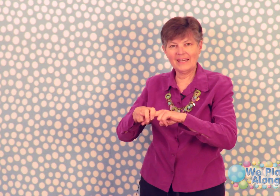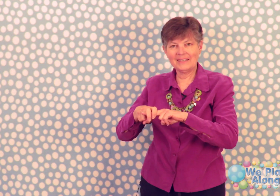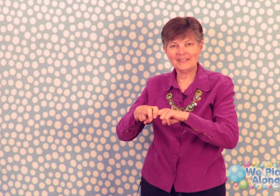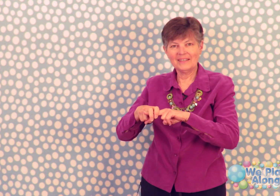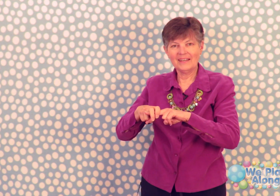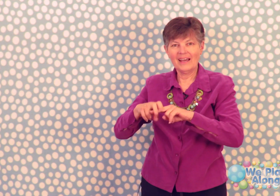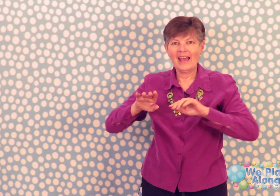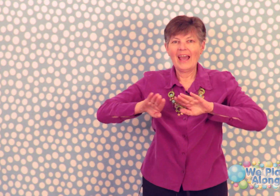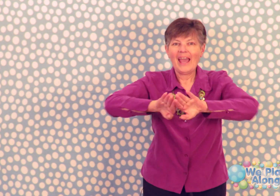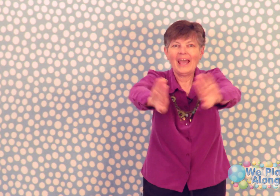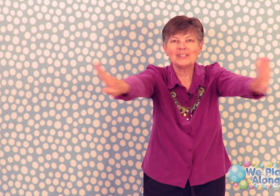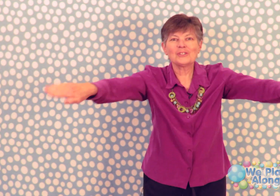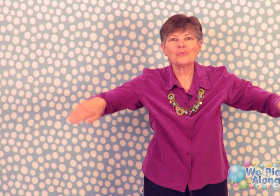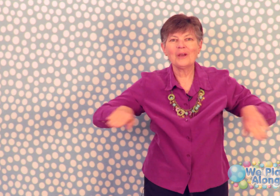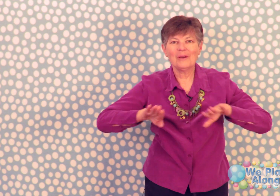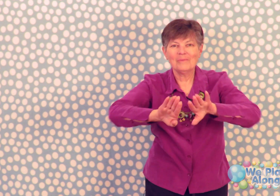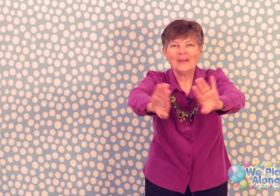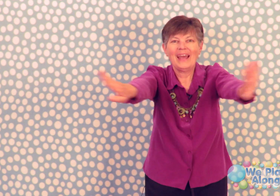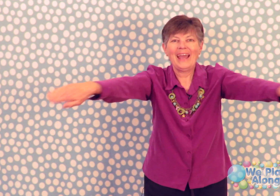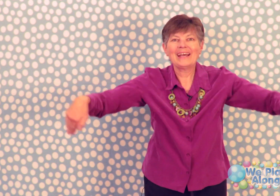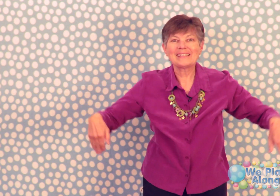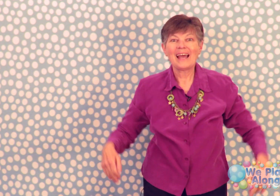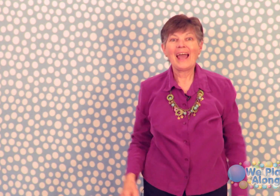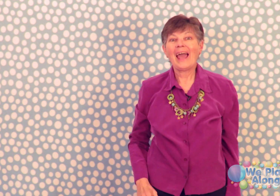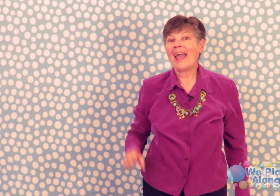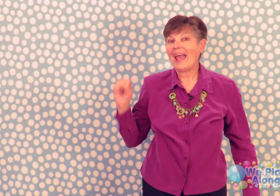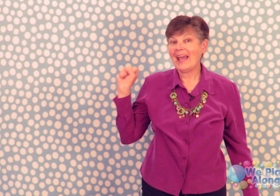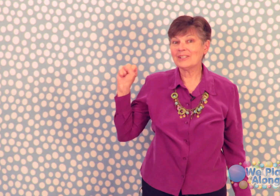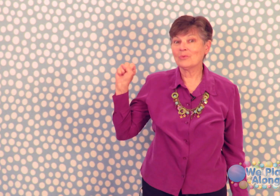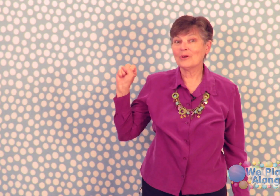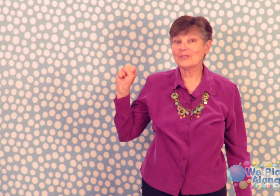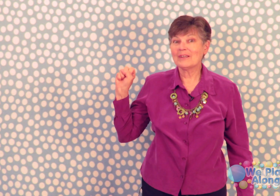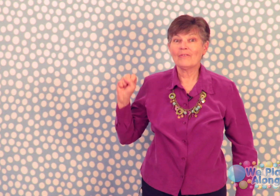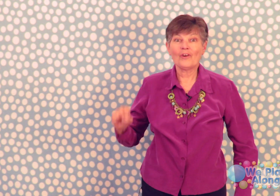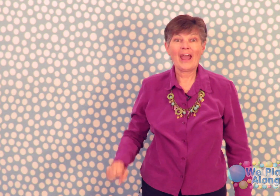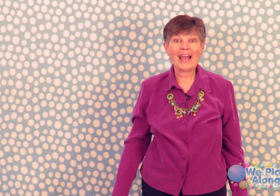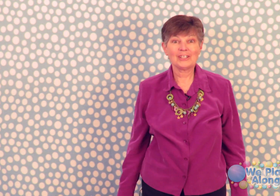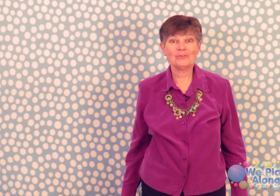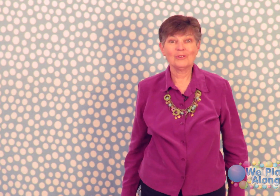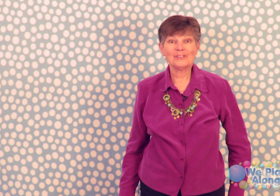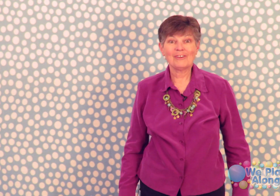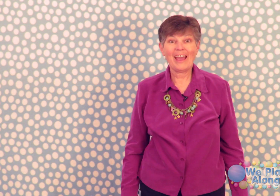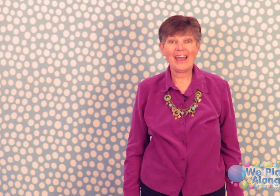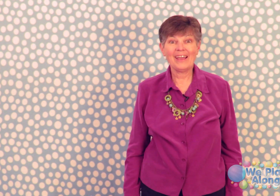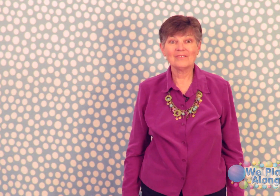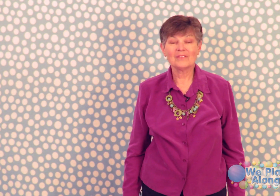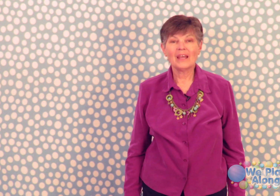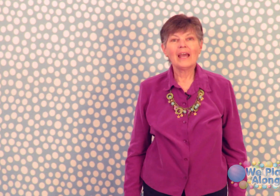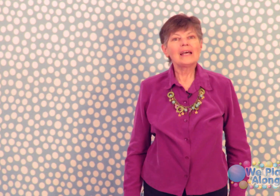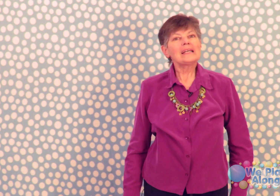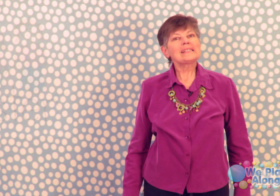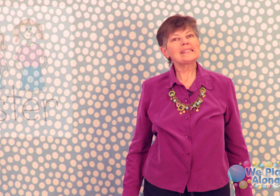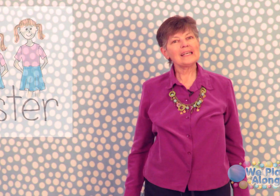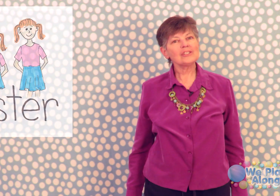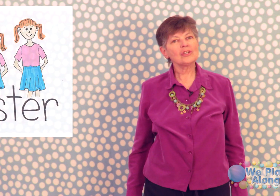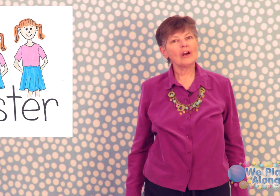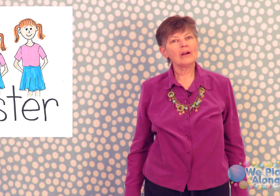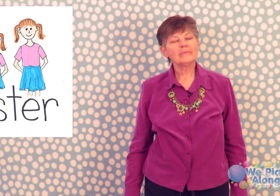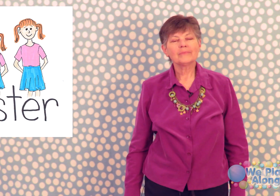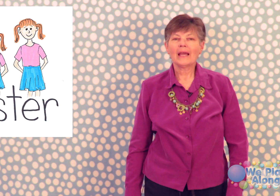sit, and swim as S words for action words, okay? Sister. I